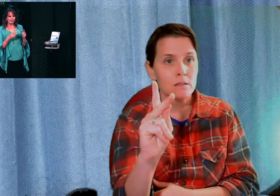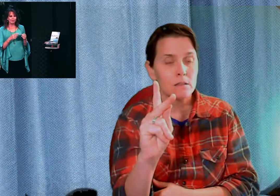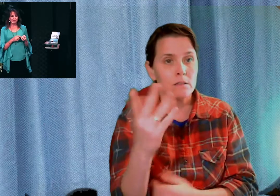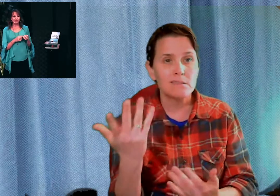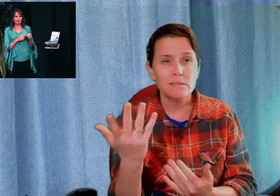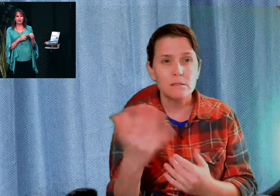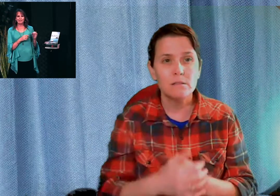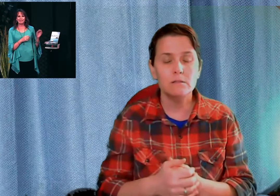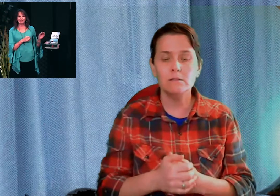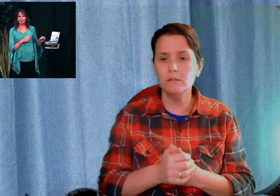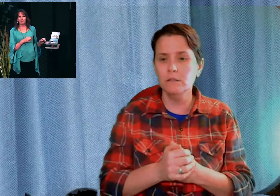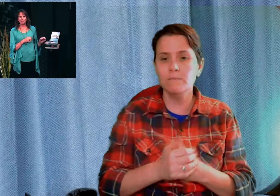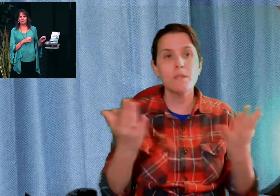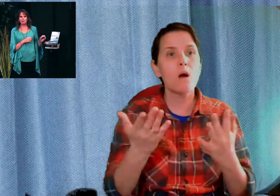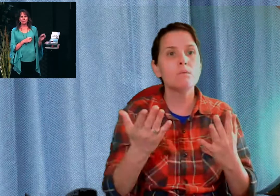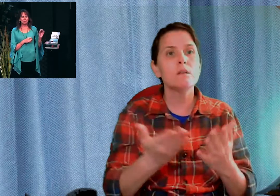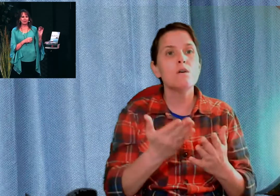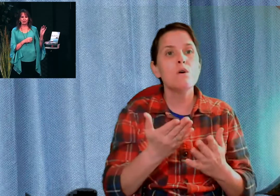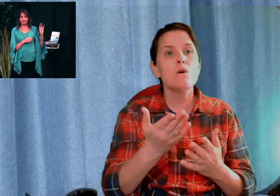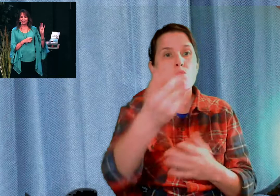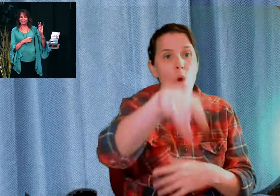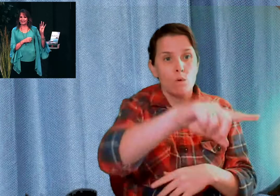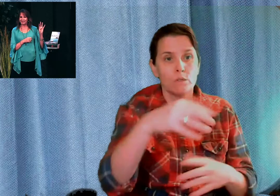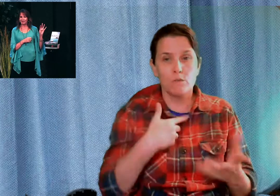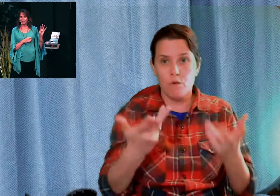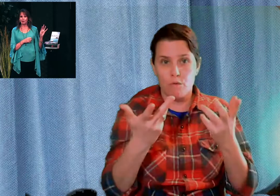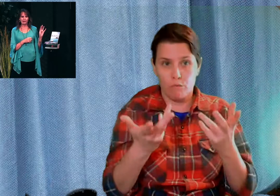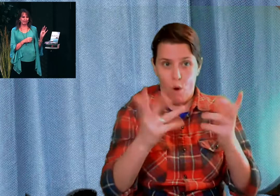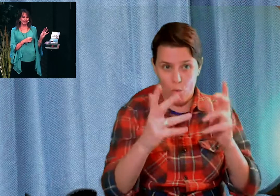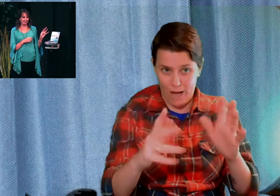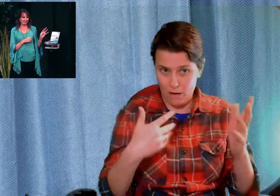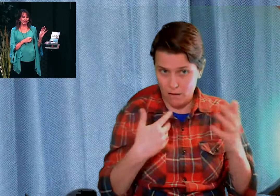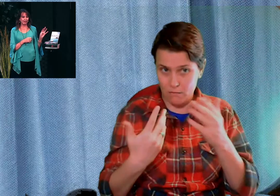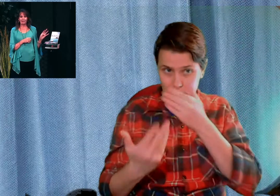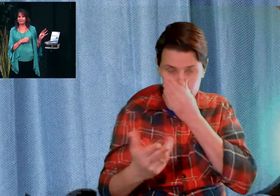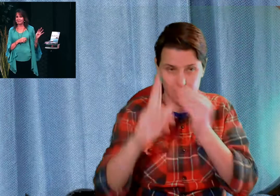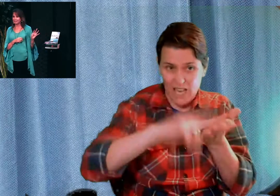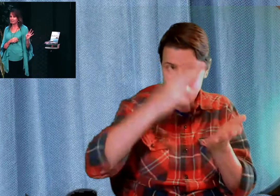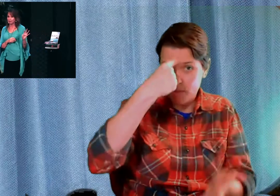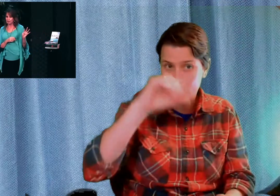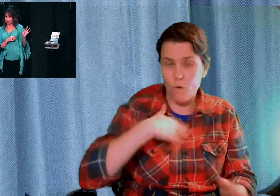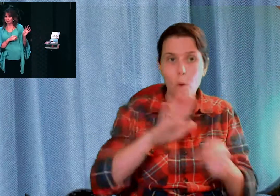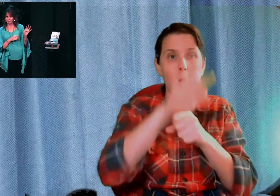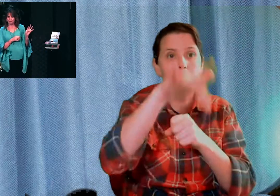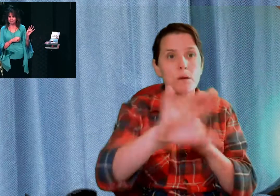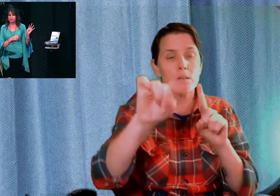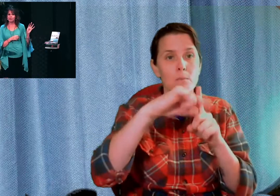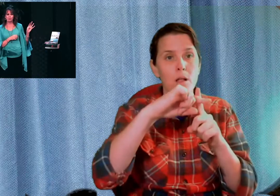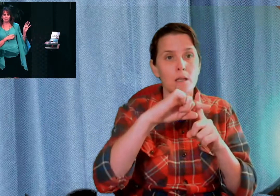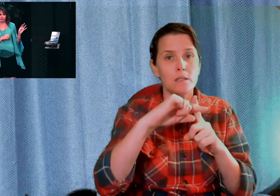Now, those of you who are already signed up for Prosperity Plus, you might notice that I hit on those 4 areas. If you're not already signed up for Prosperity